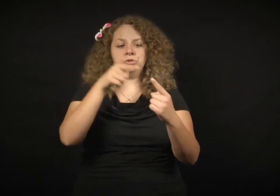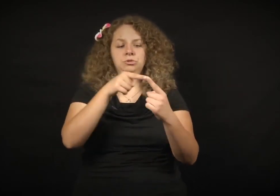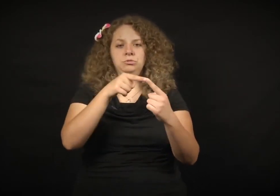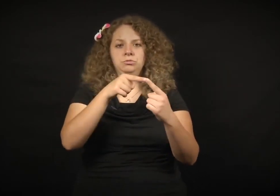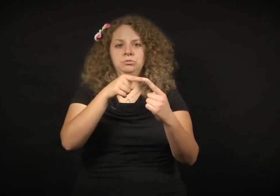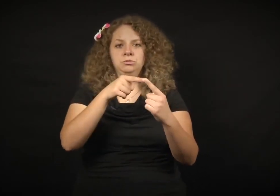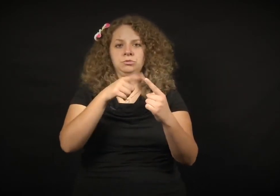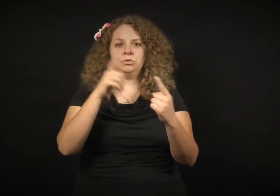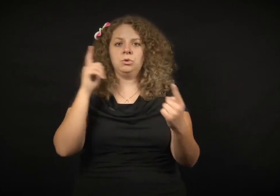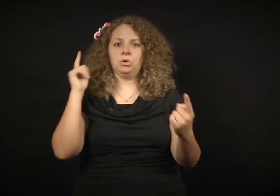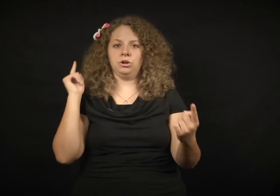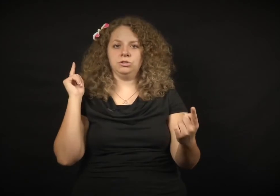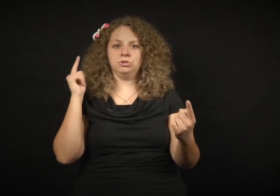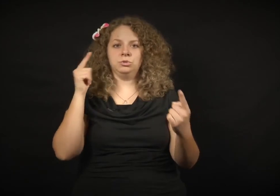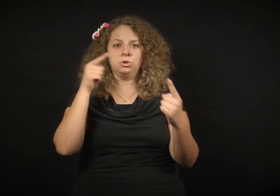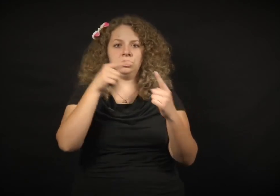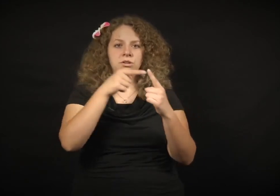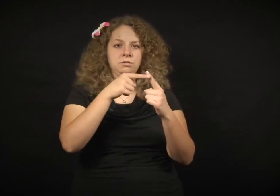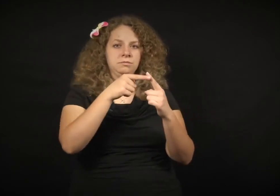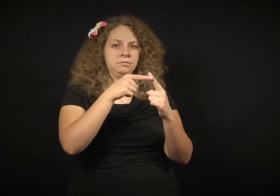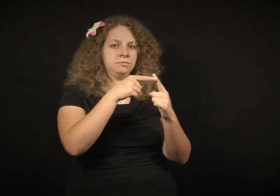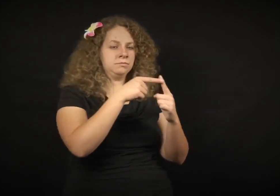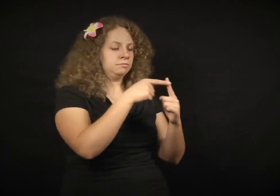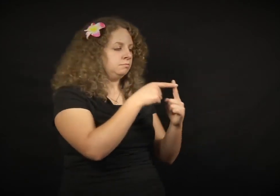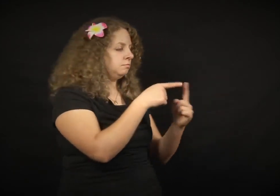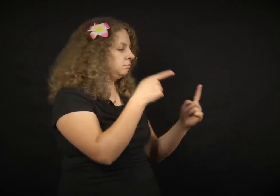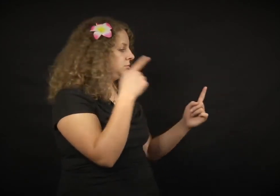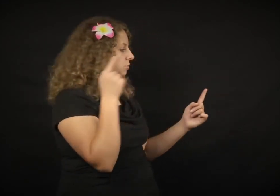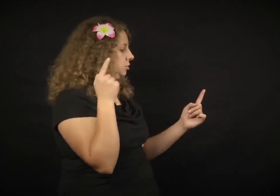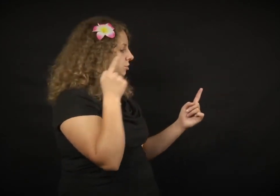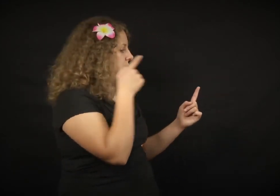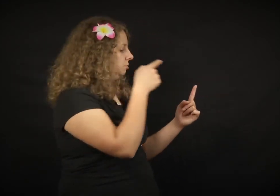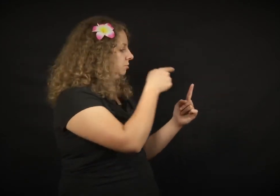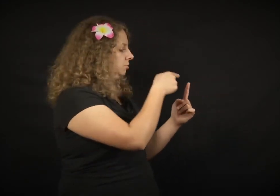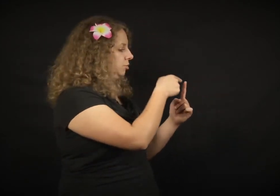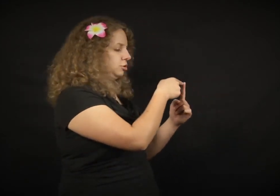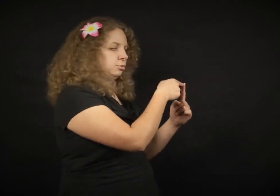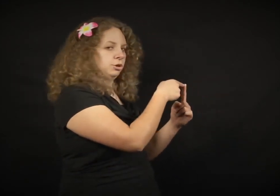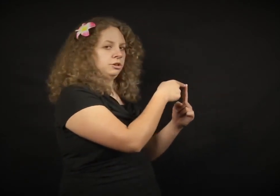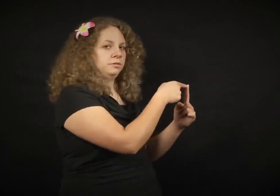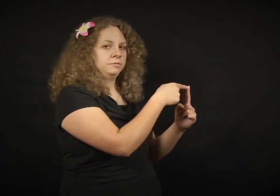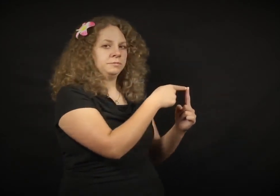To, or toward. To, or toward.